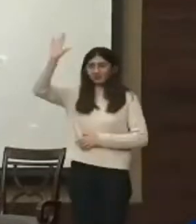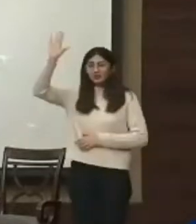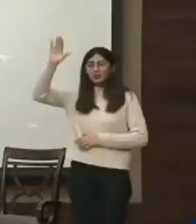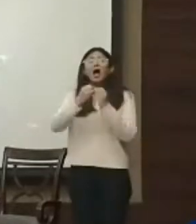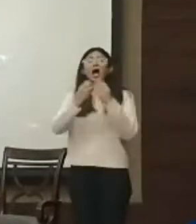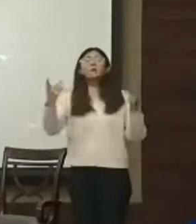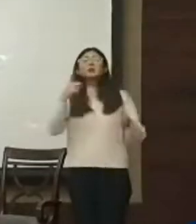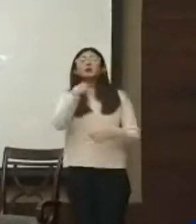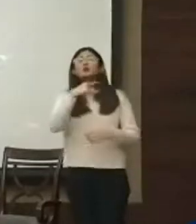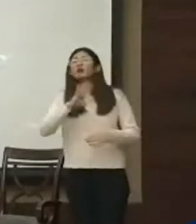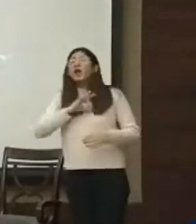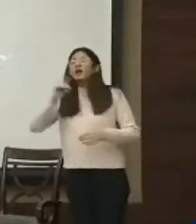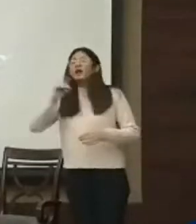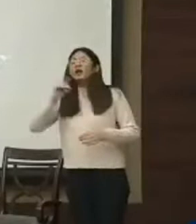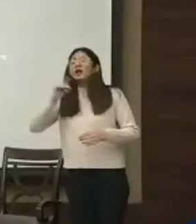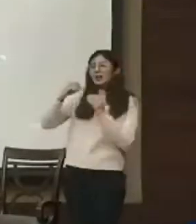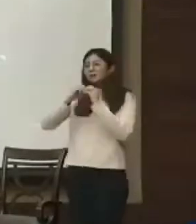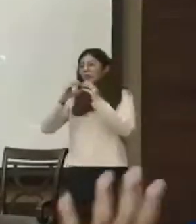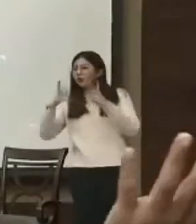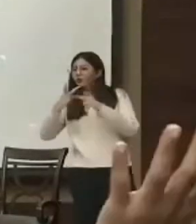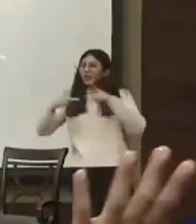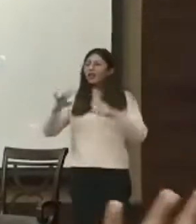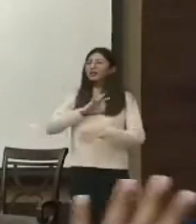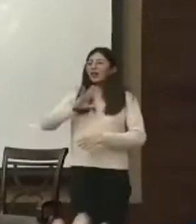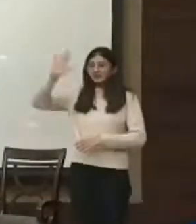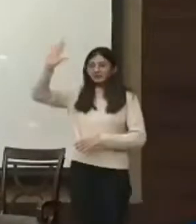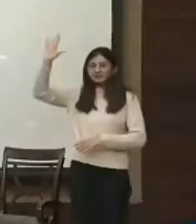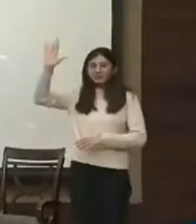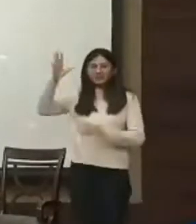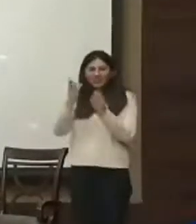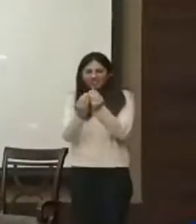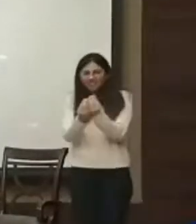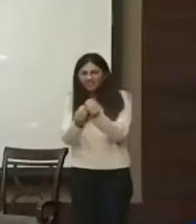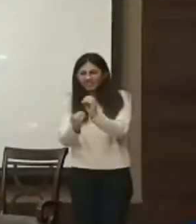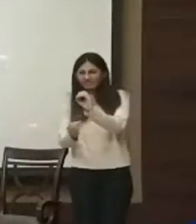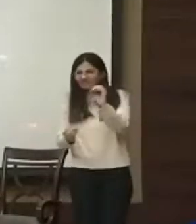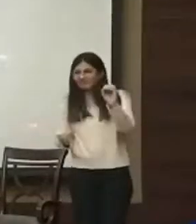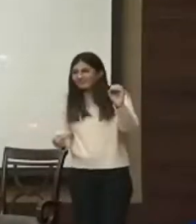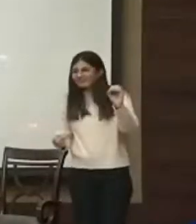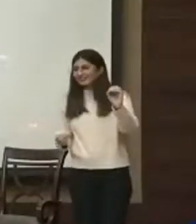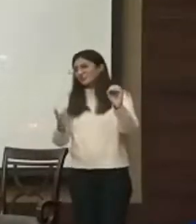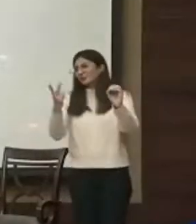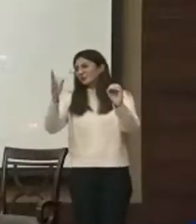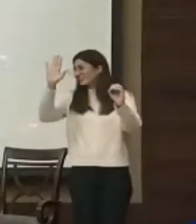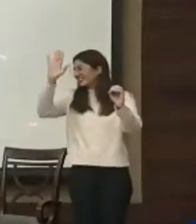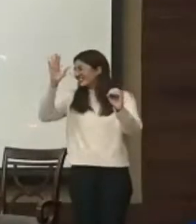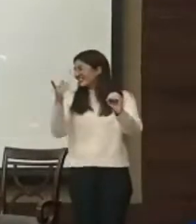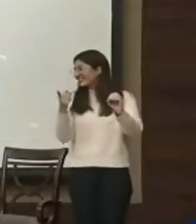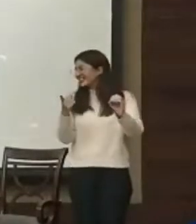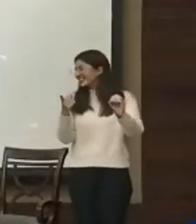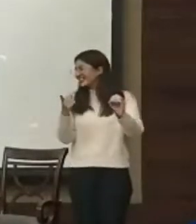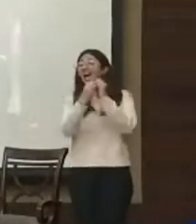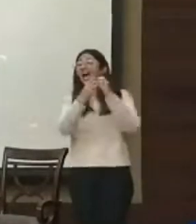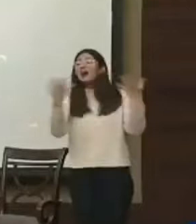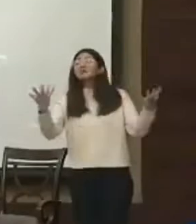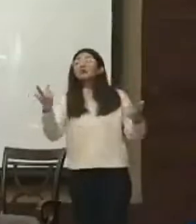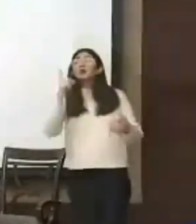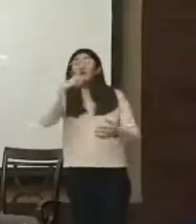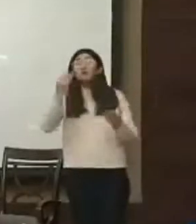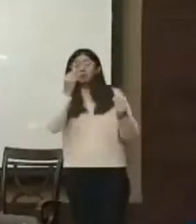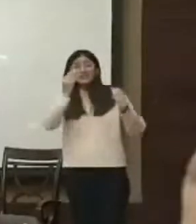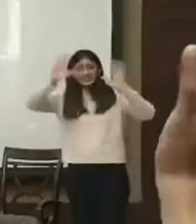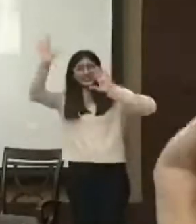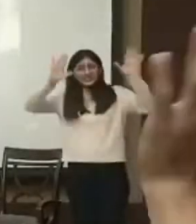Yes. Yeah, I mean, it's surprising. Very surprising. You can't hear you guys, please. How many of you are Bollywood